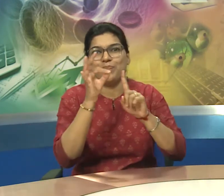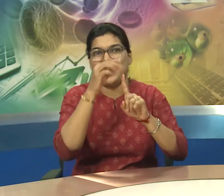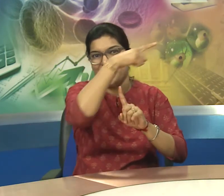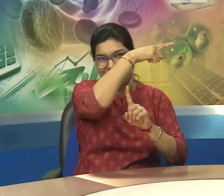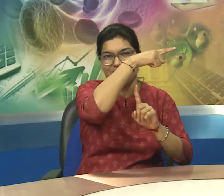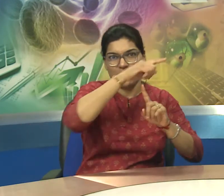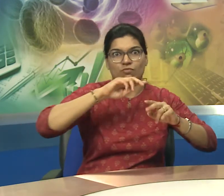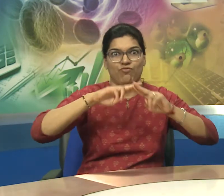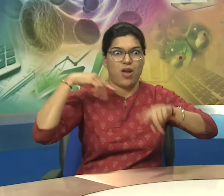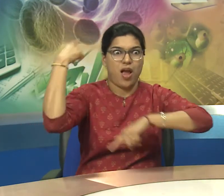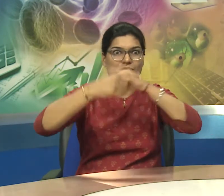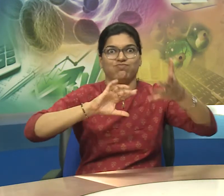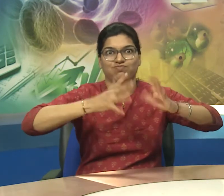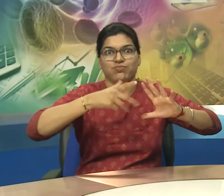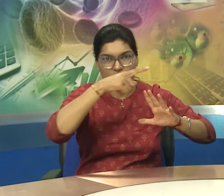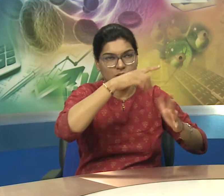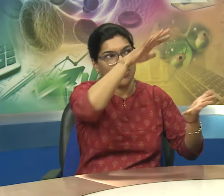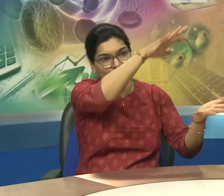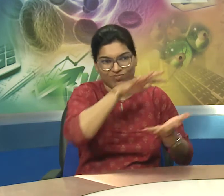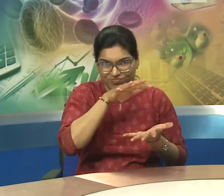facilitate flood of